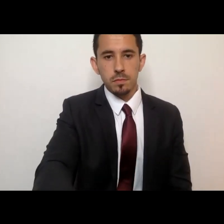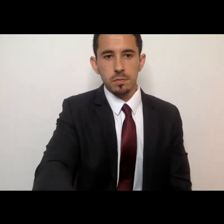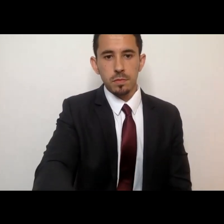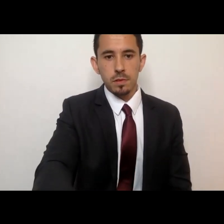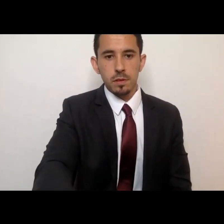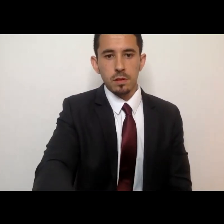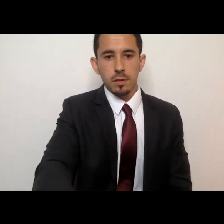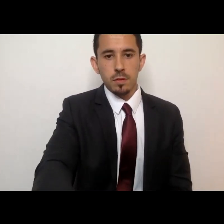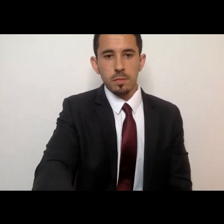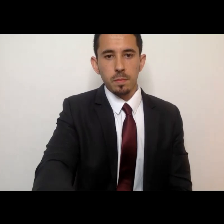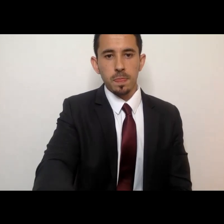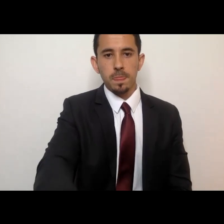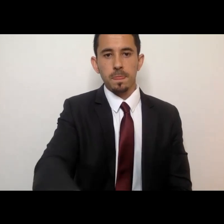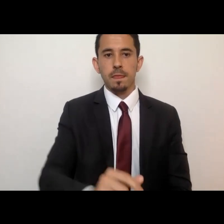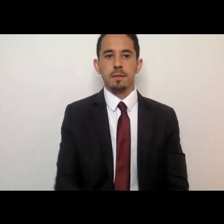project.